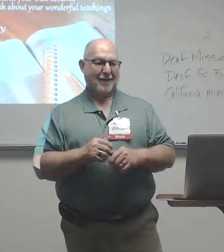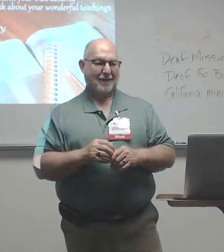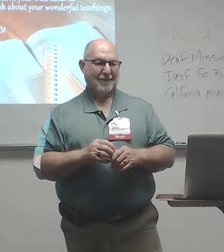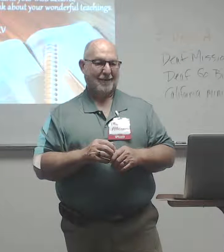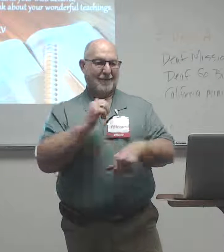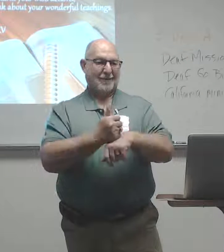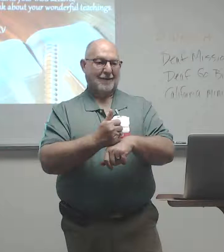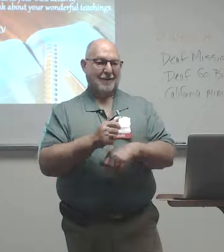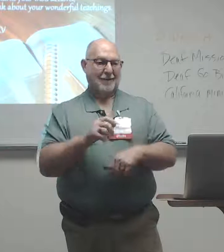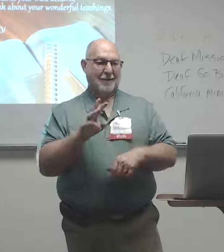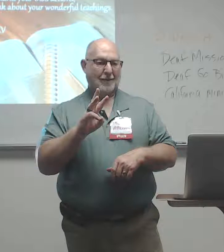that?